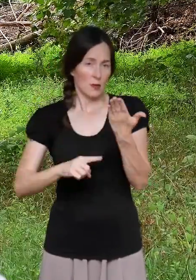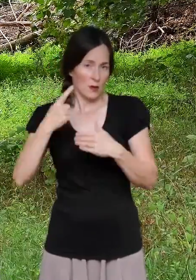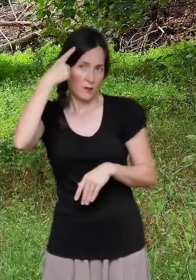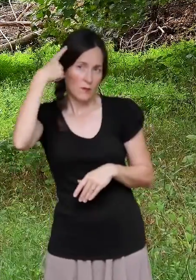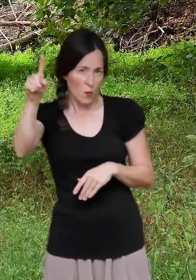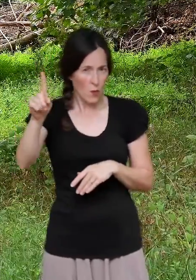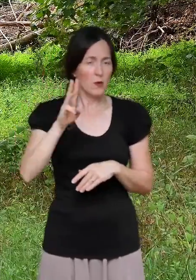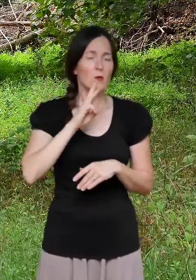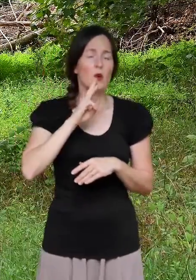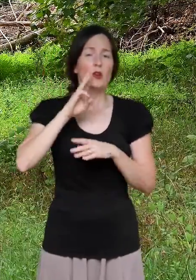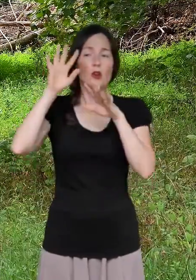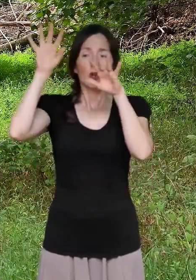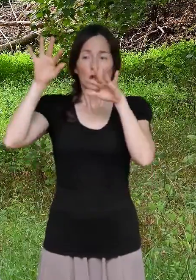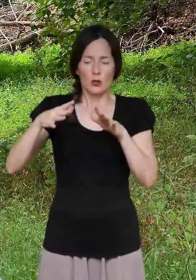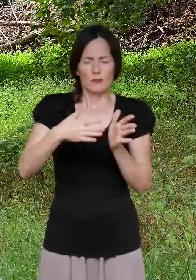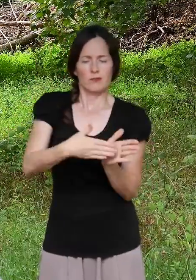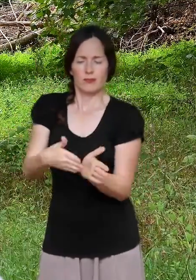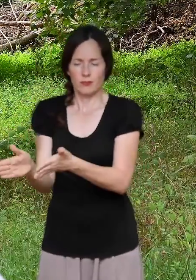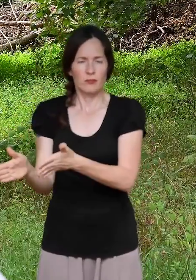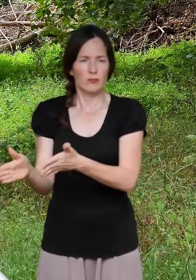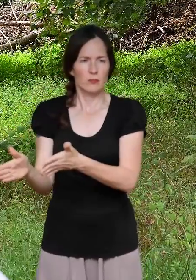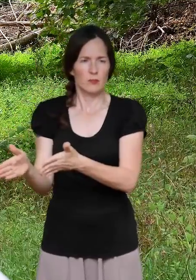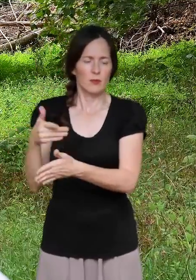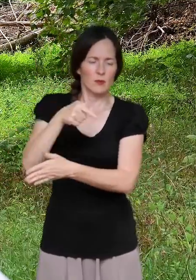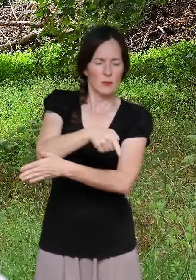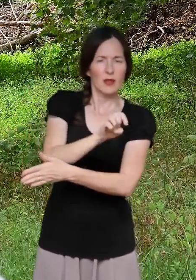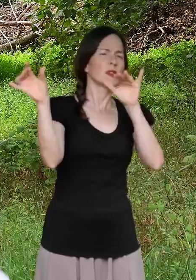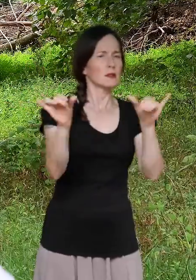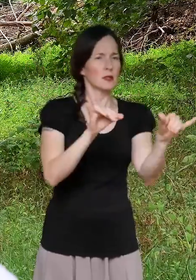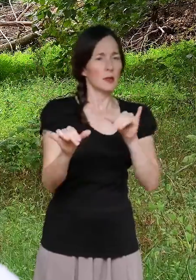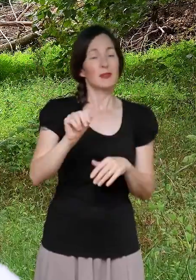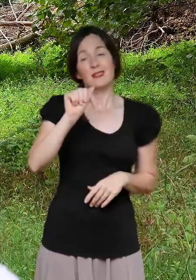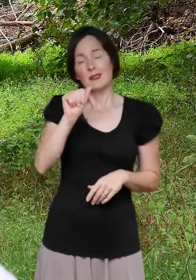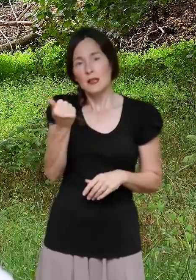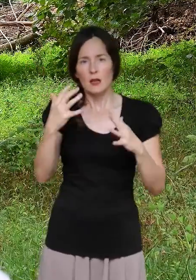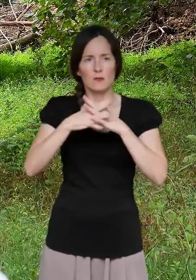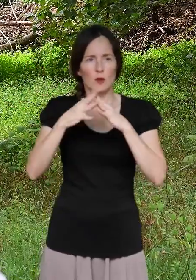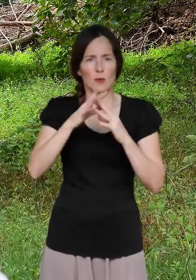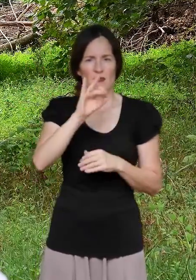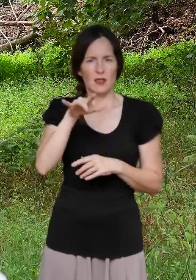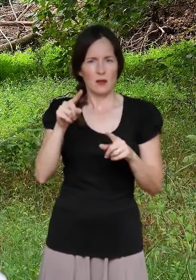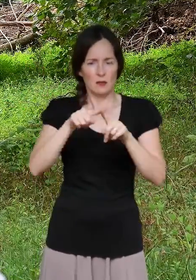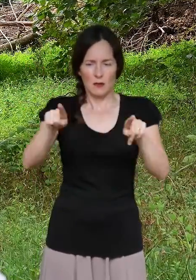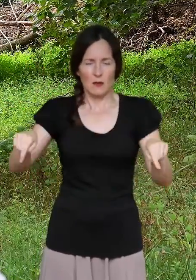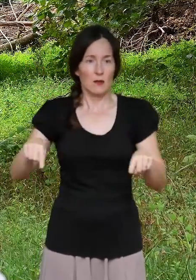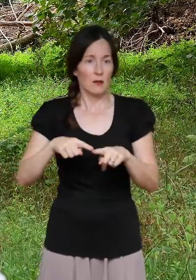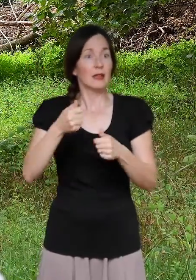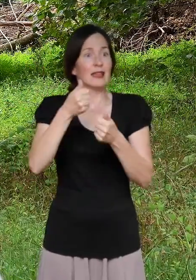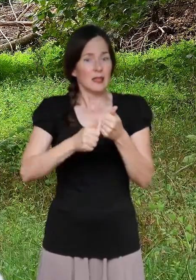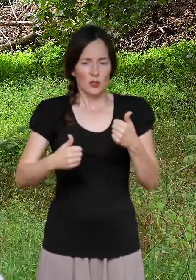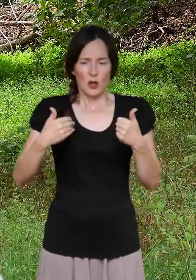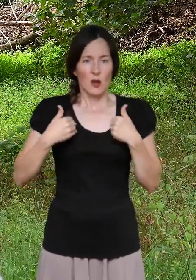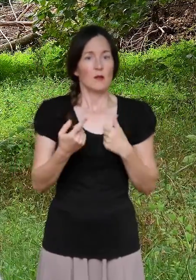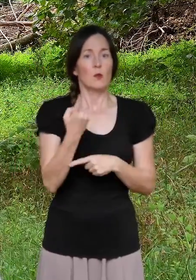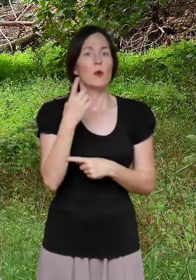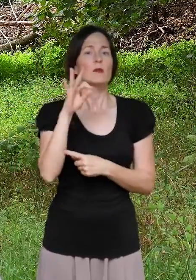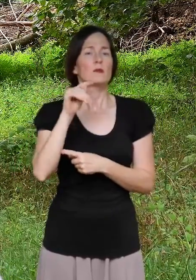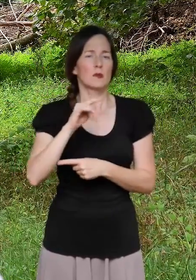possible. We anticipate construction being complete within 18 months, weather